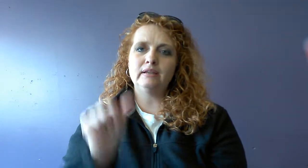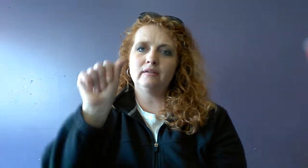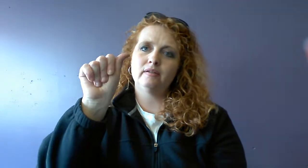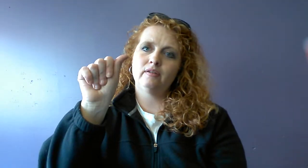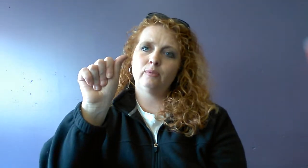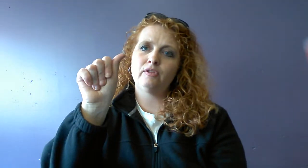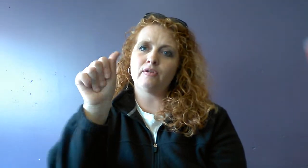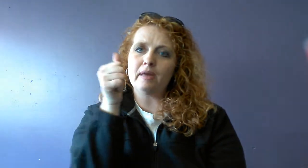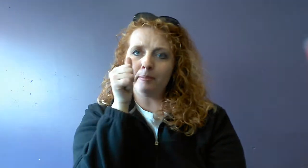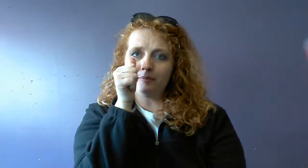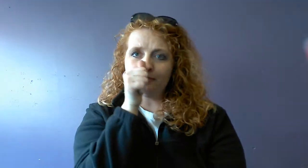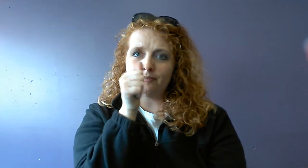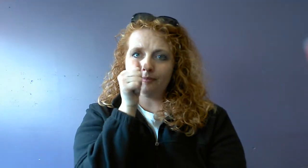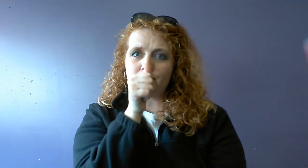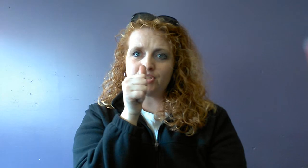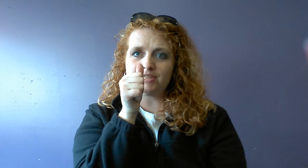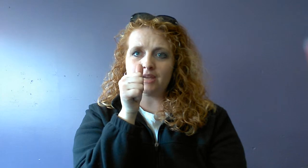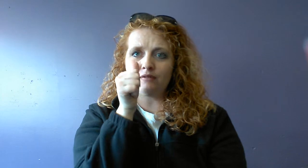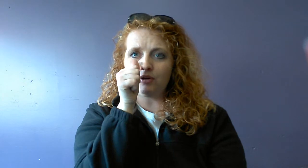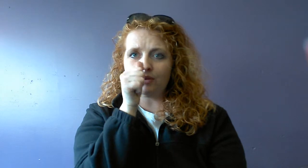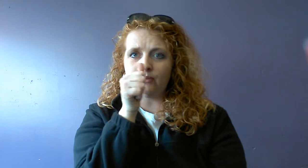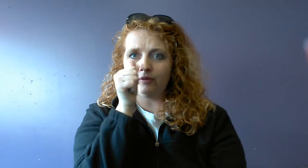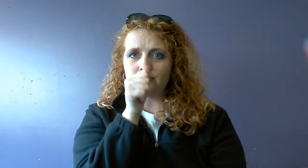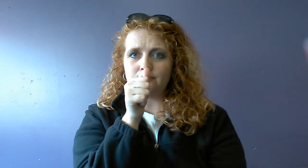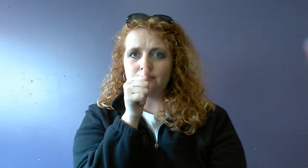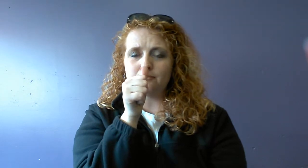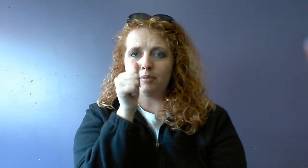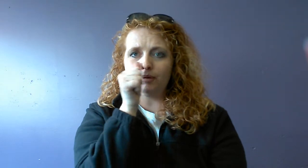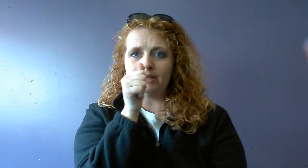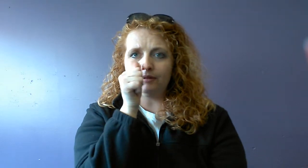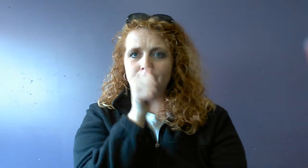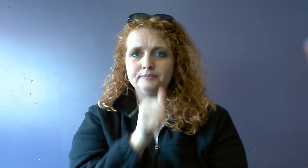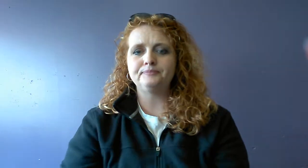Poland. So with your thumb, brush the side of your nose. Poland.